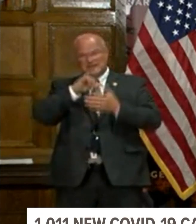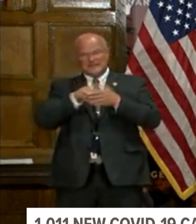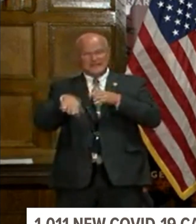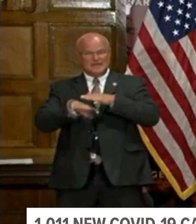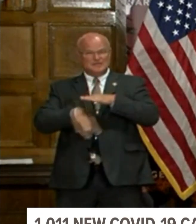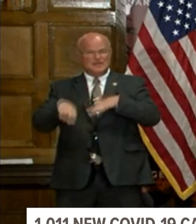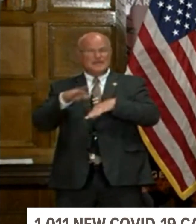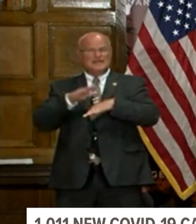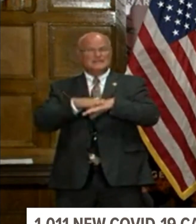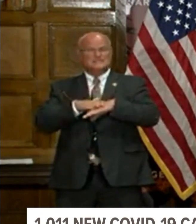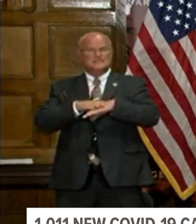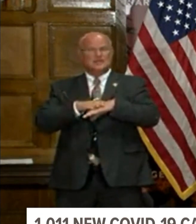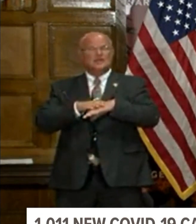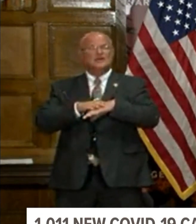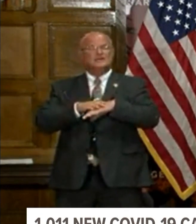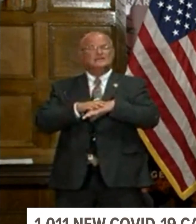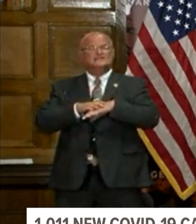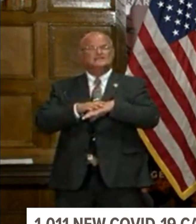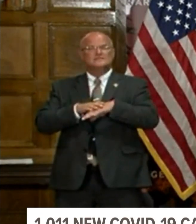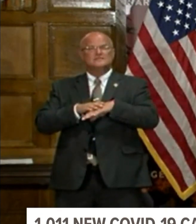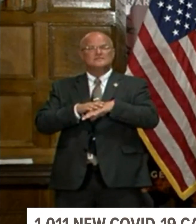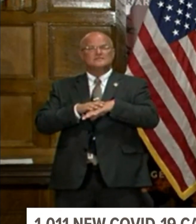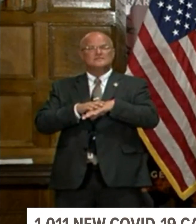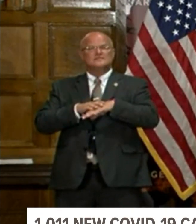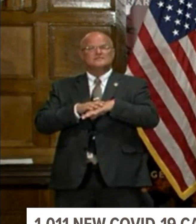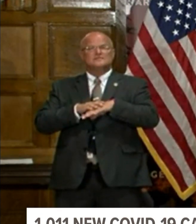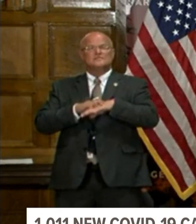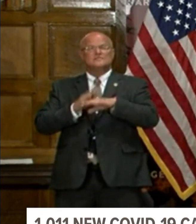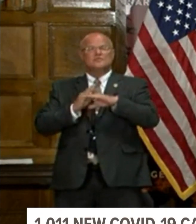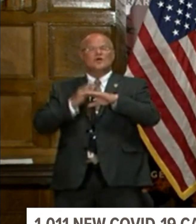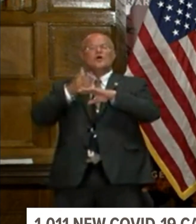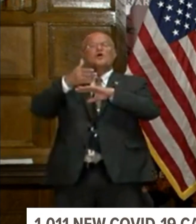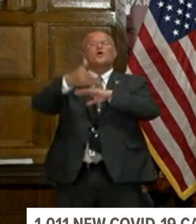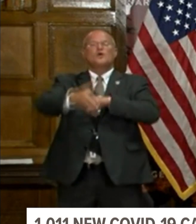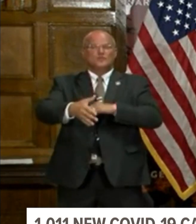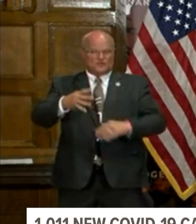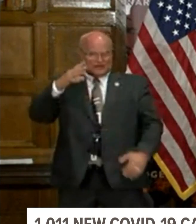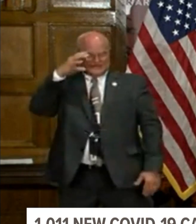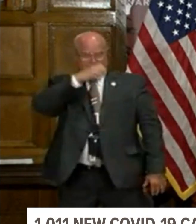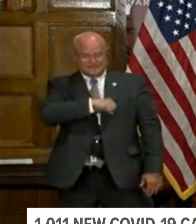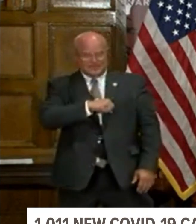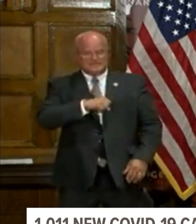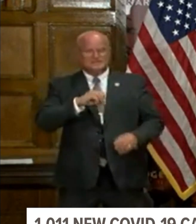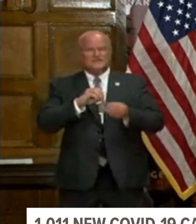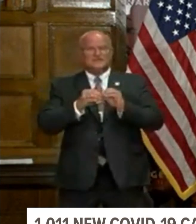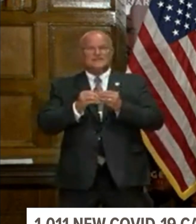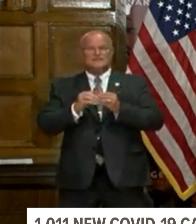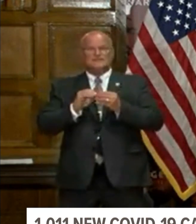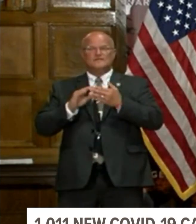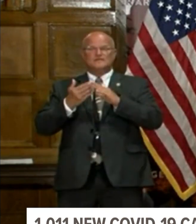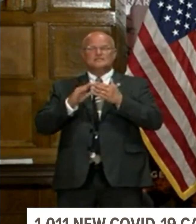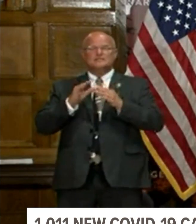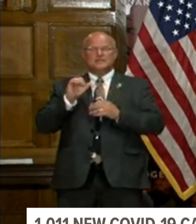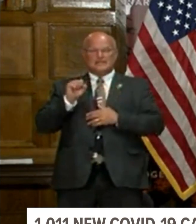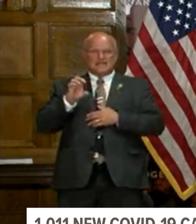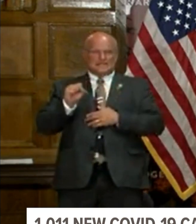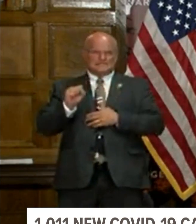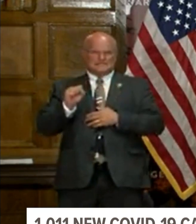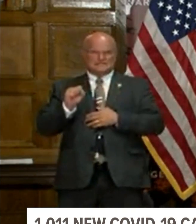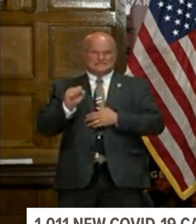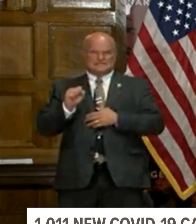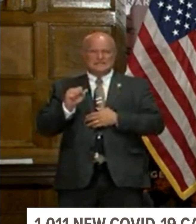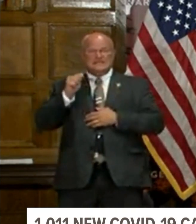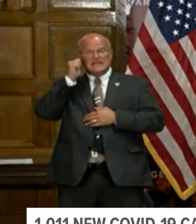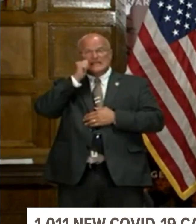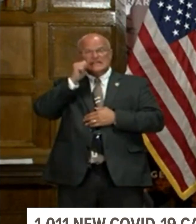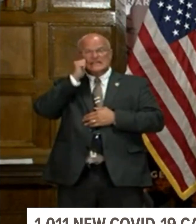based on a very an extreme overestimation of the number of community cases, the